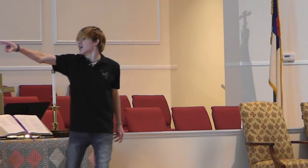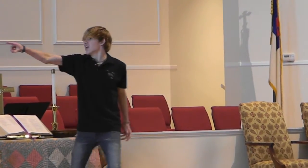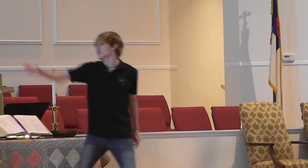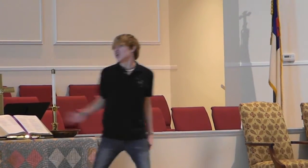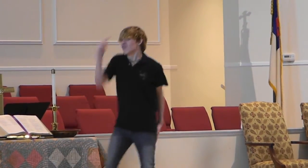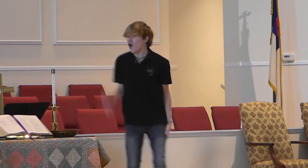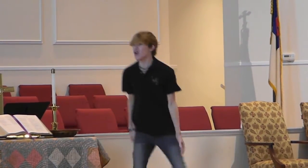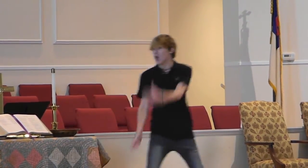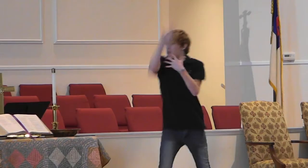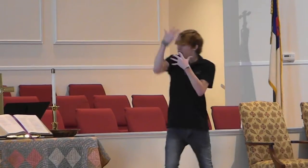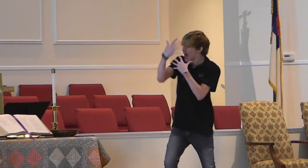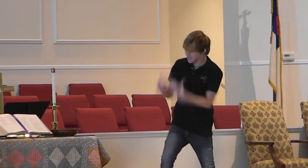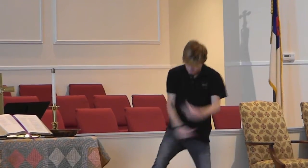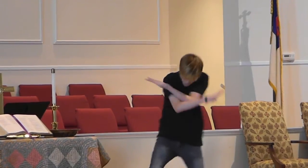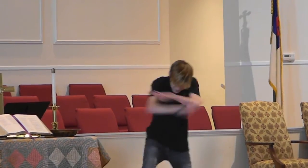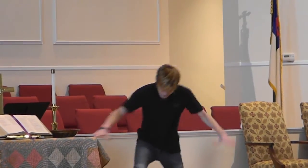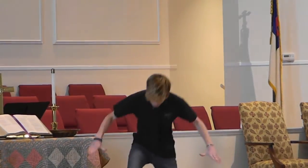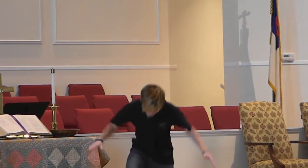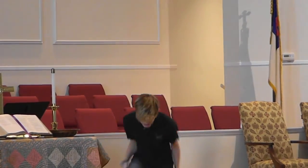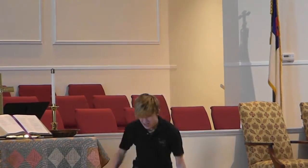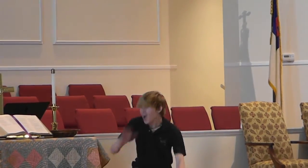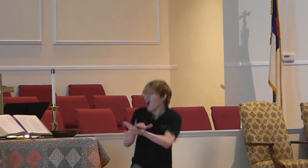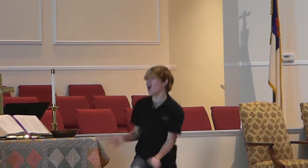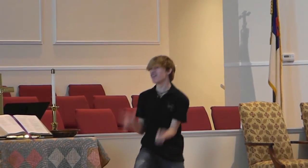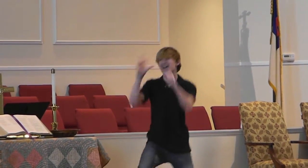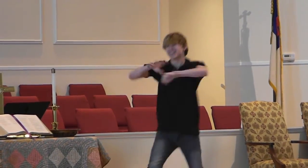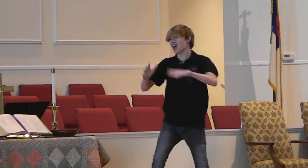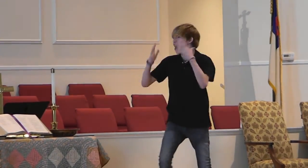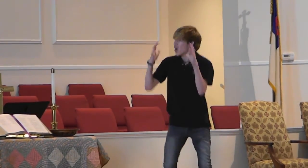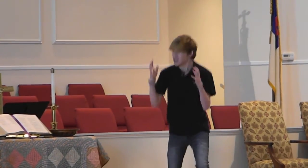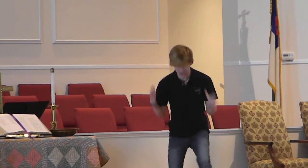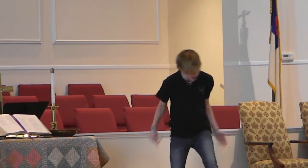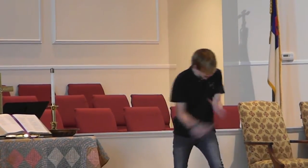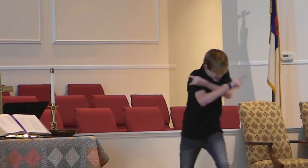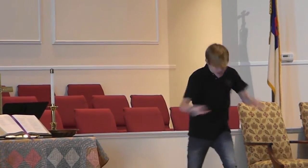nail in